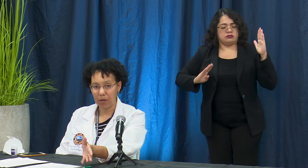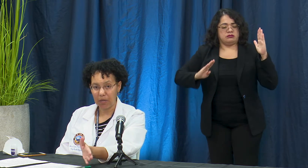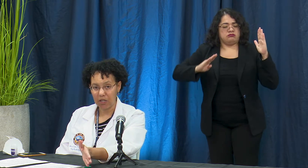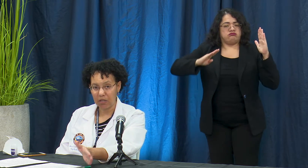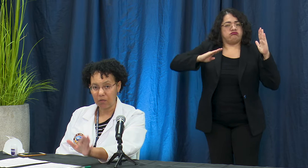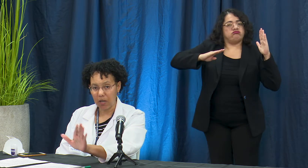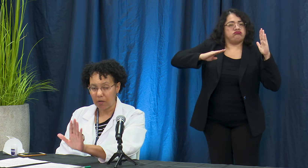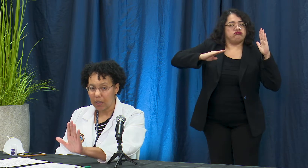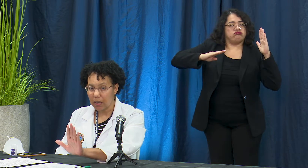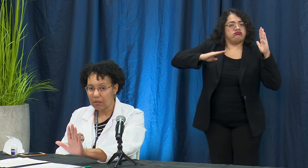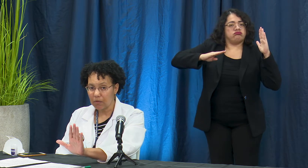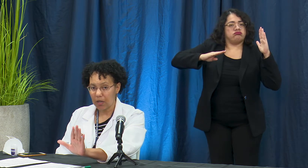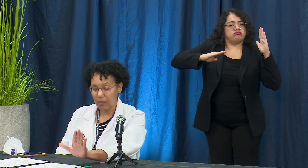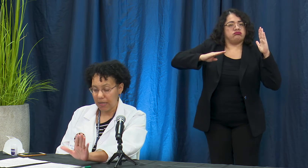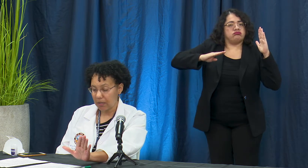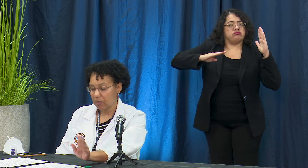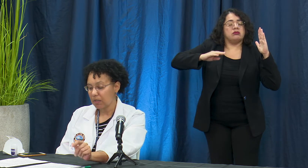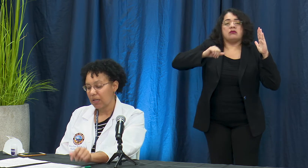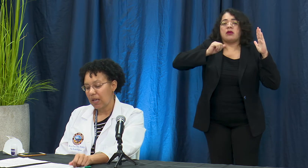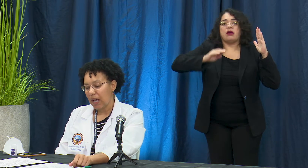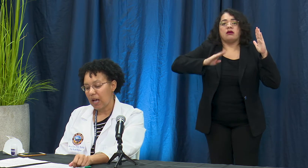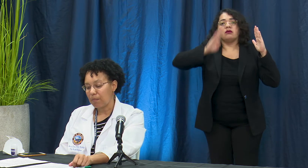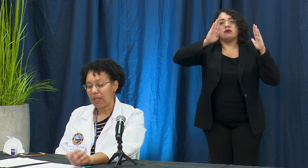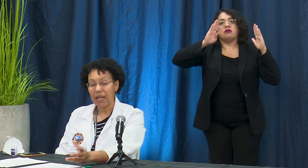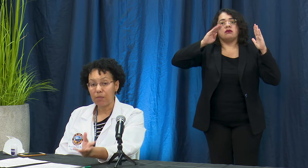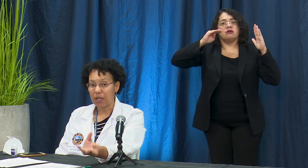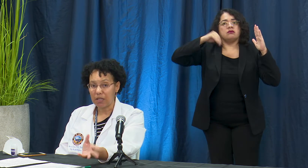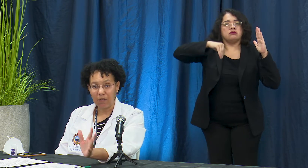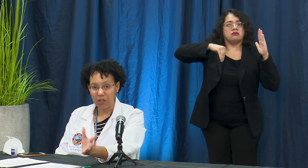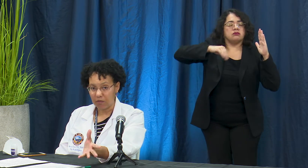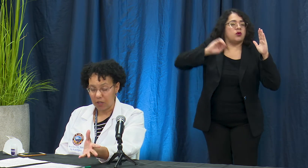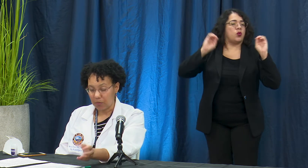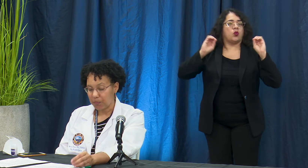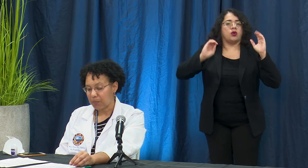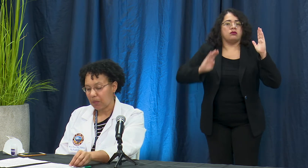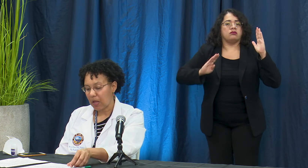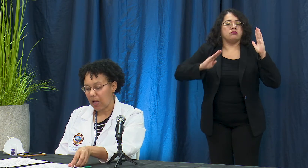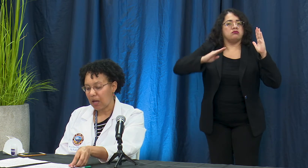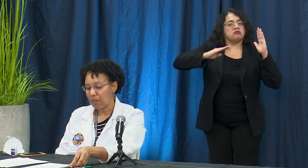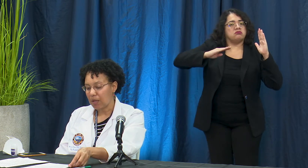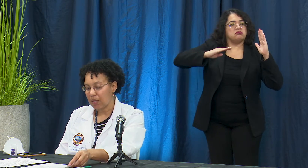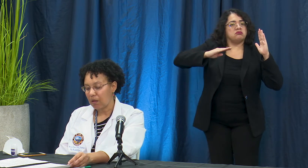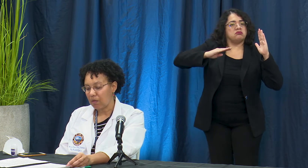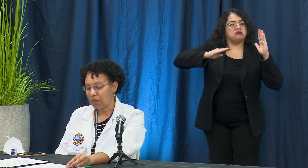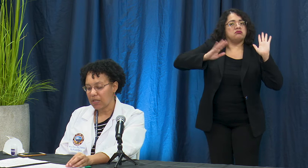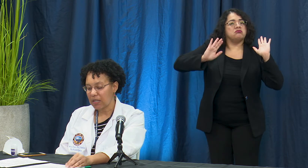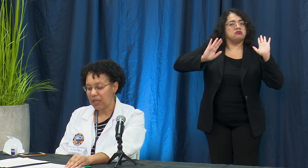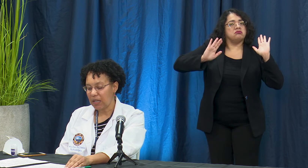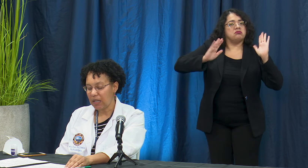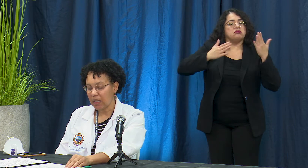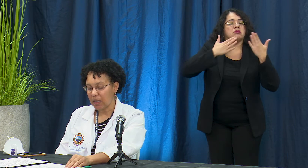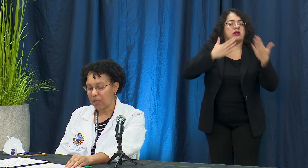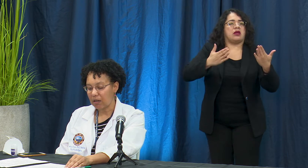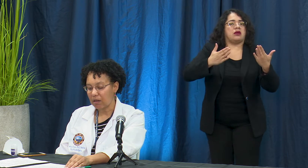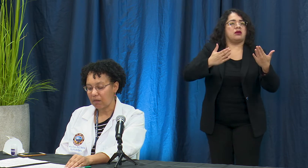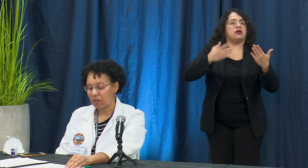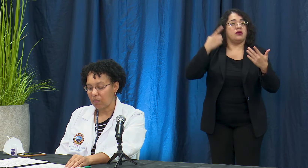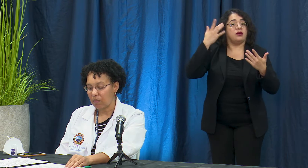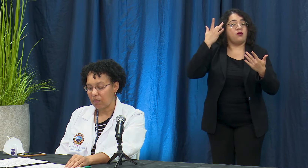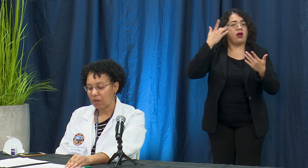the mayor mentioned, we're not going up, we're not going down, and that's because of each of you. The city,